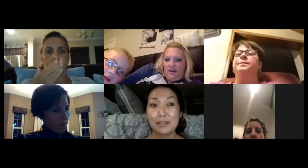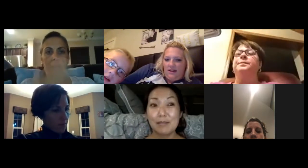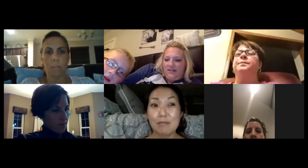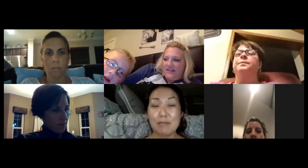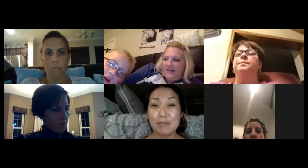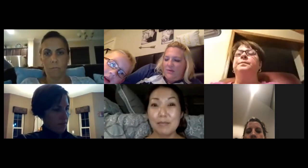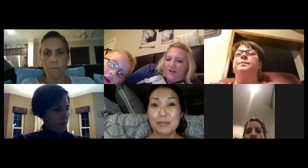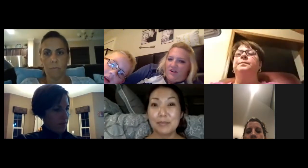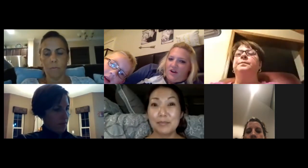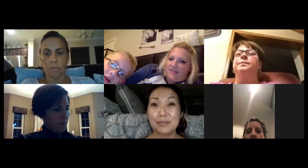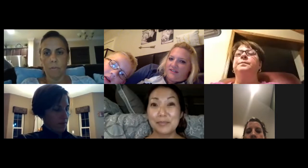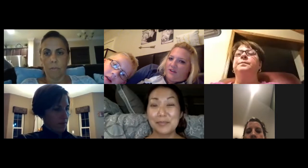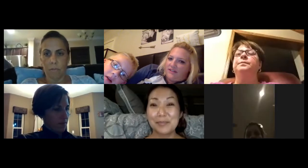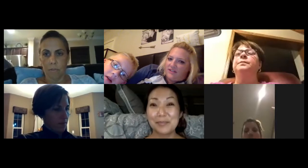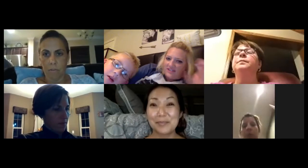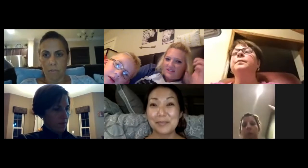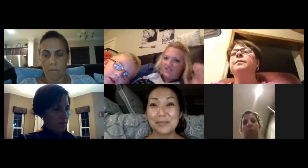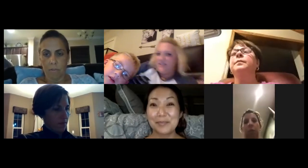And then he wanted to know how to say Grayson. Just a G is fine.